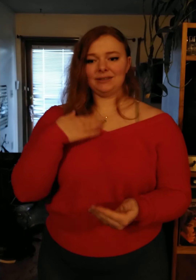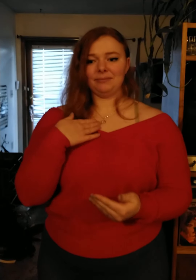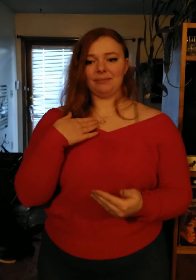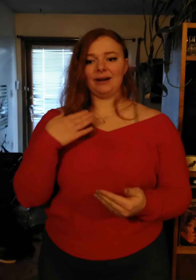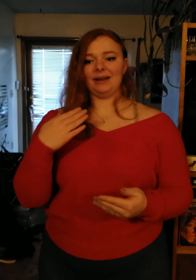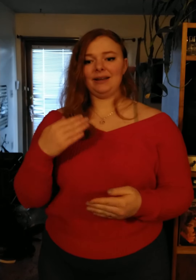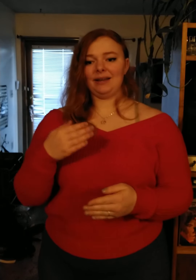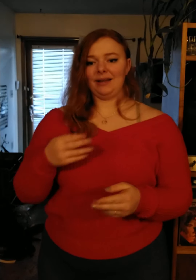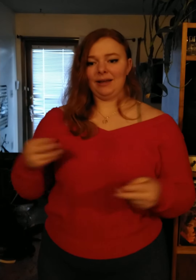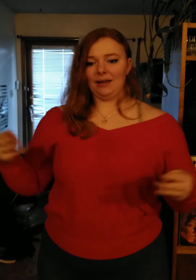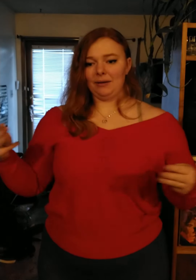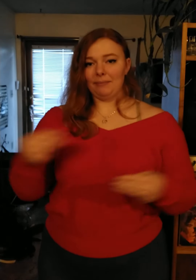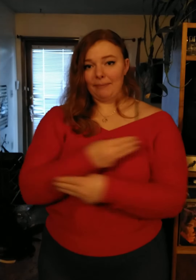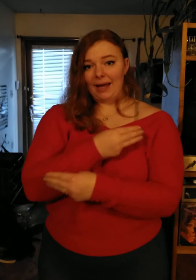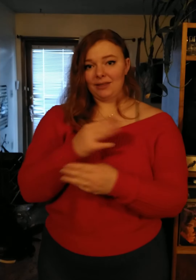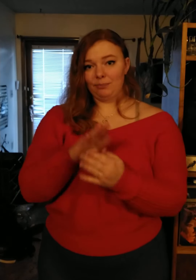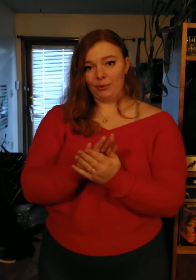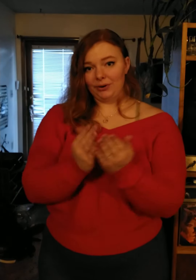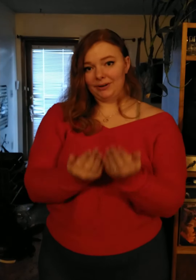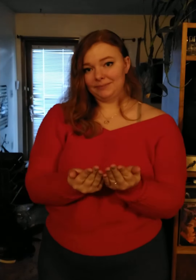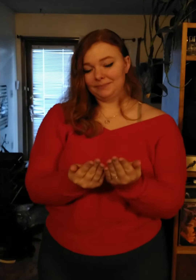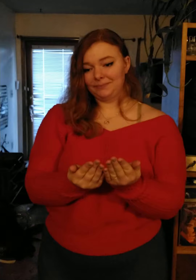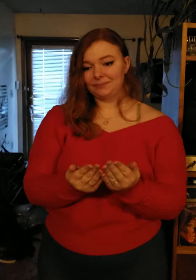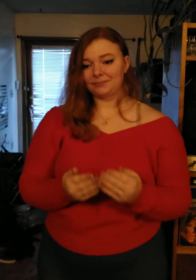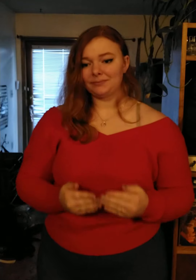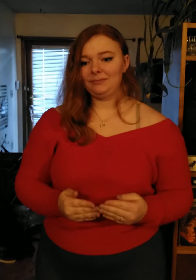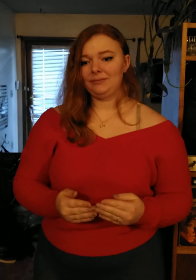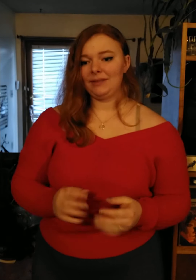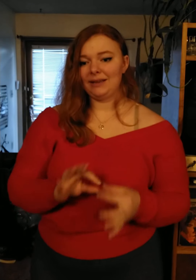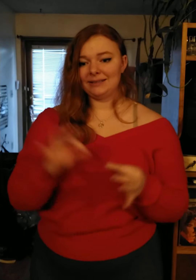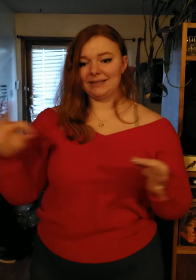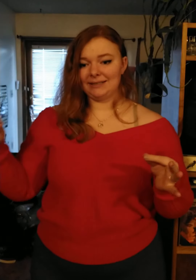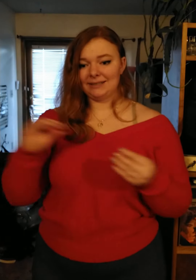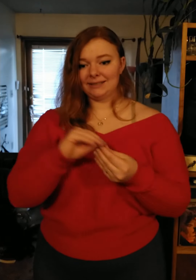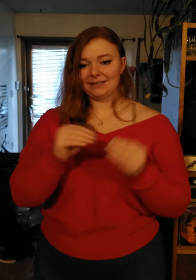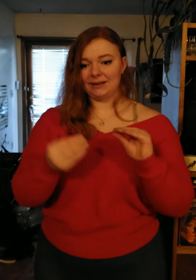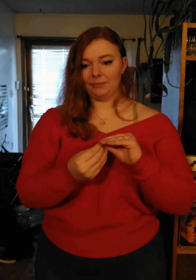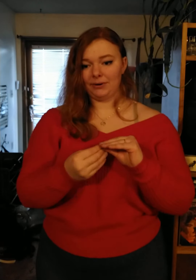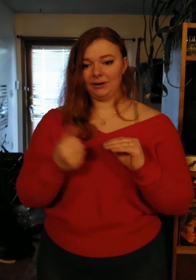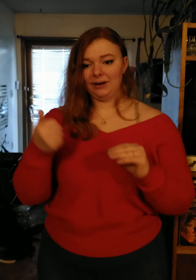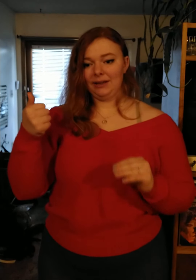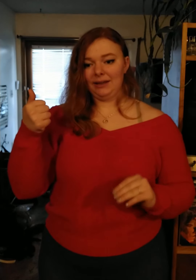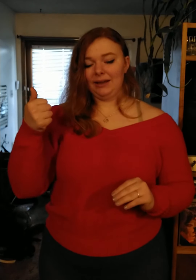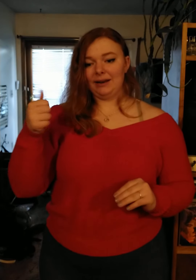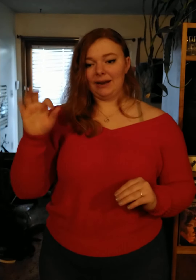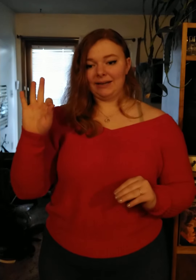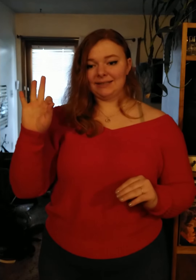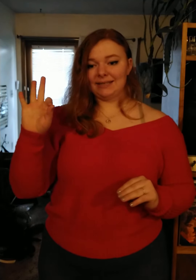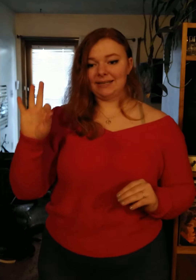my math book. Sentence number 19.